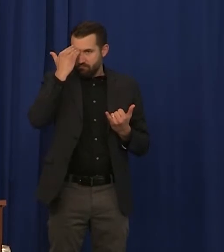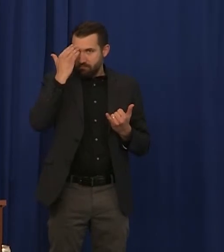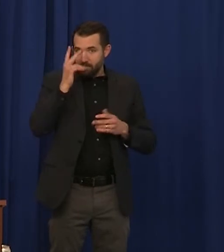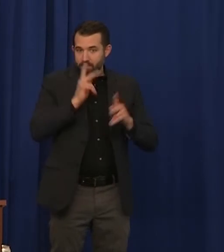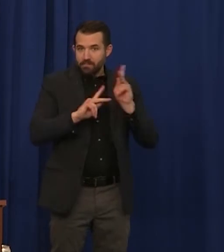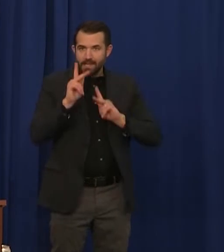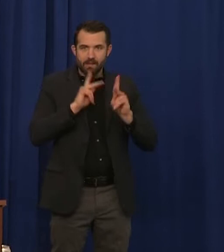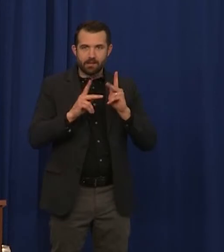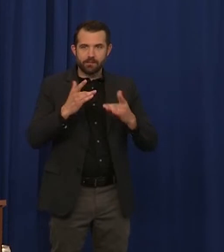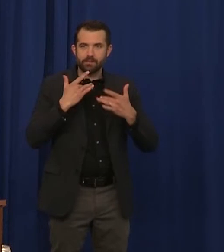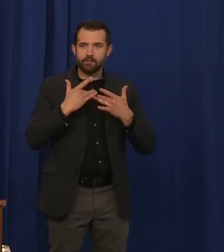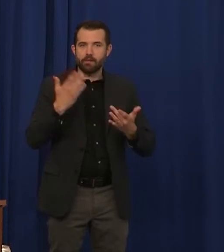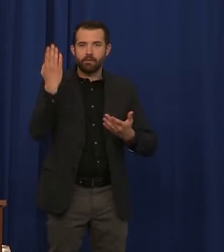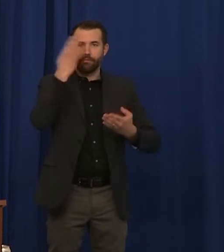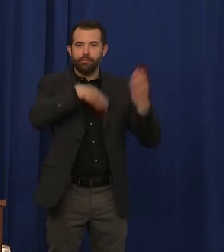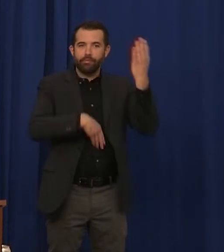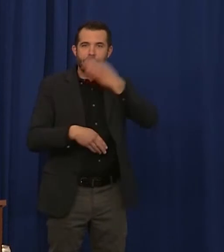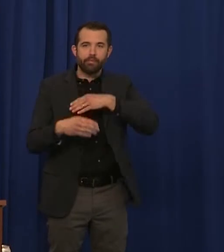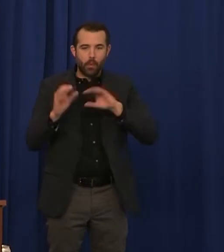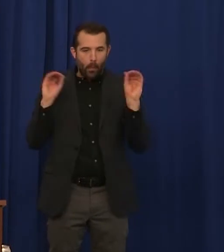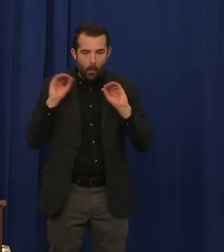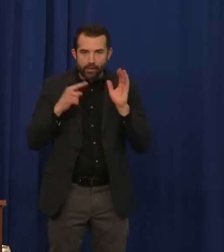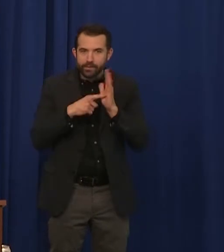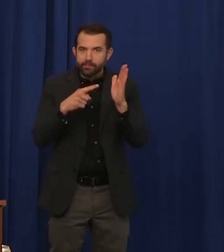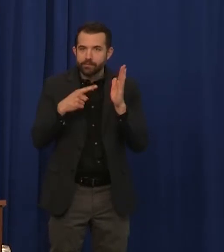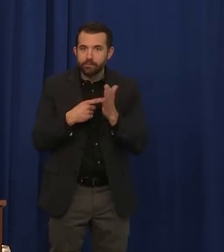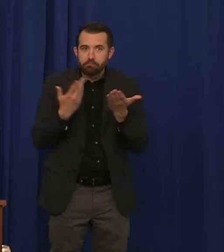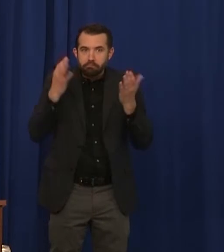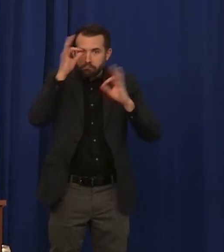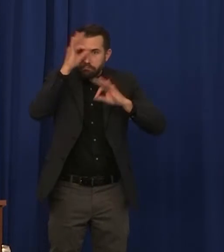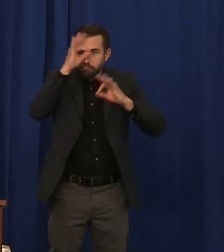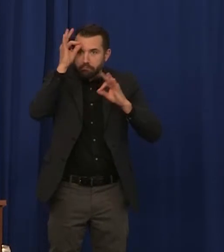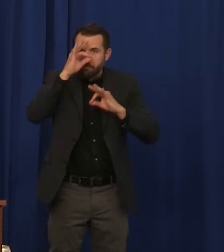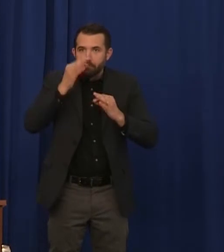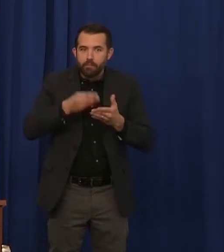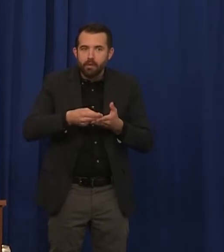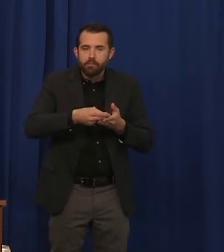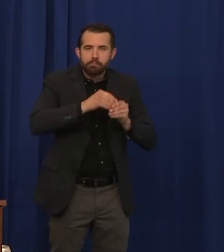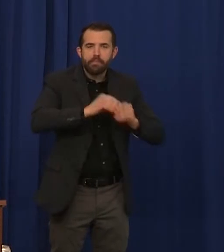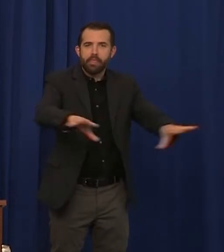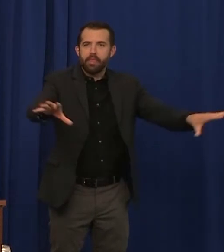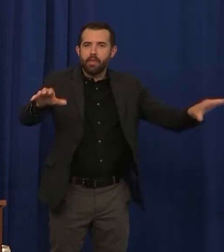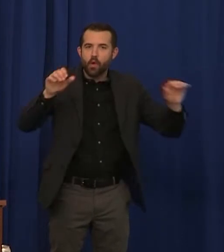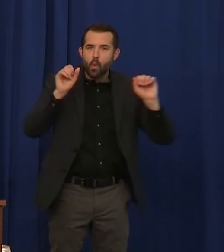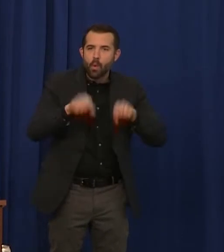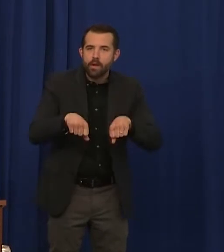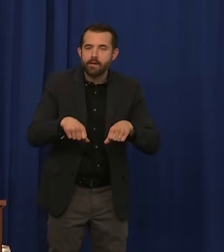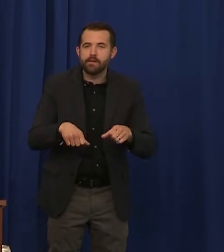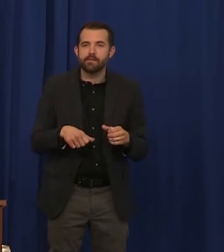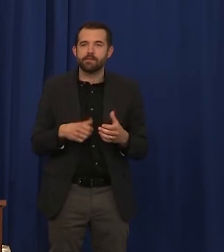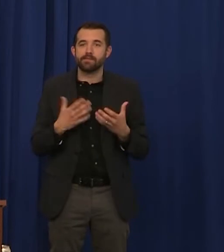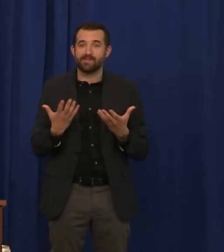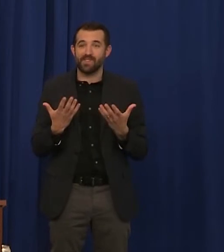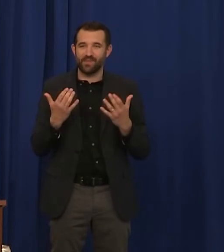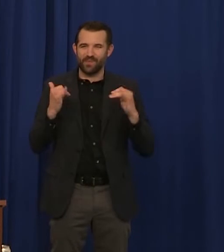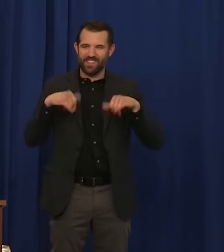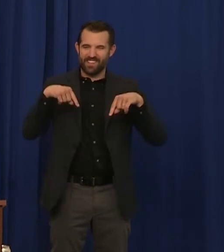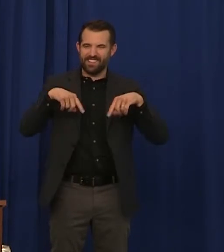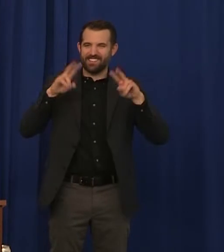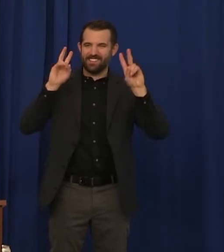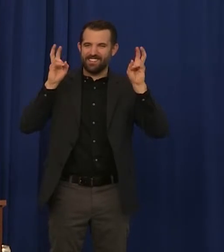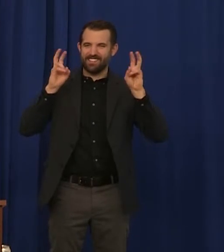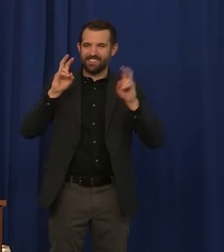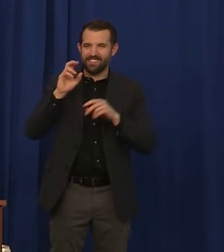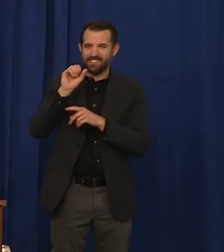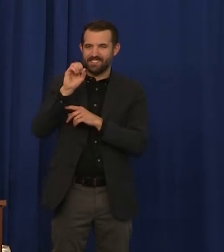still transmit it. So again, we'd like to get a better handle on what's going on out there. And by using this so-called Sentinel detection